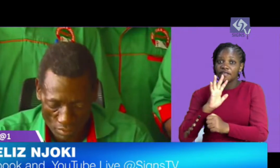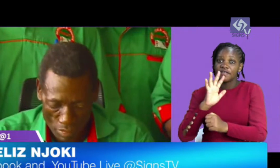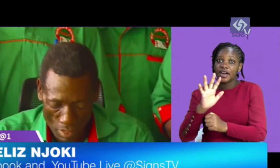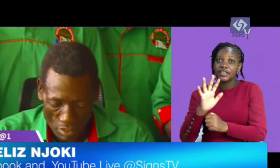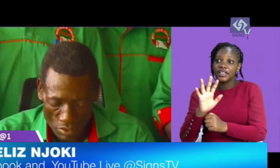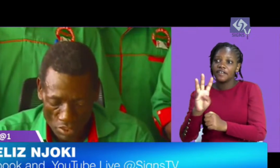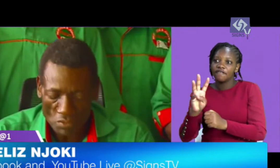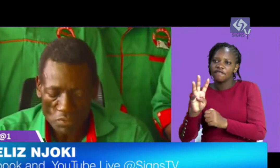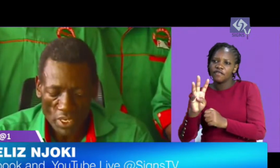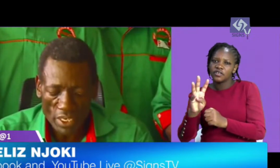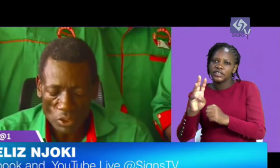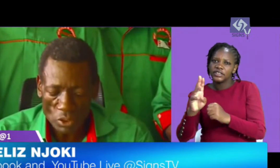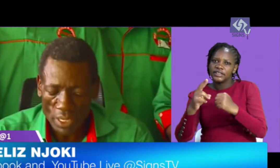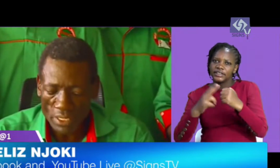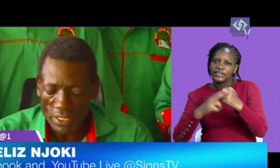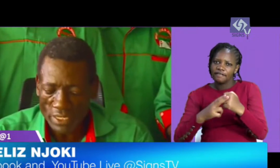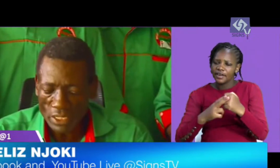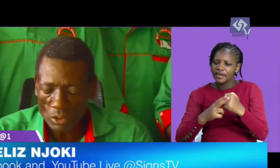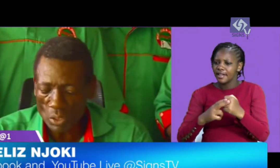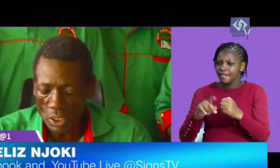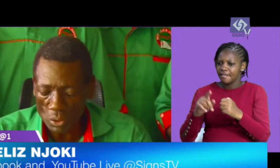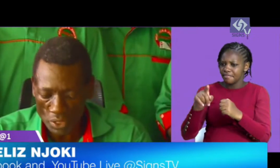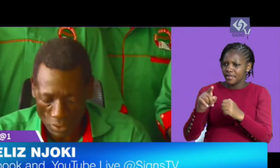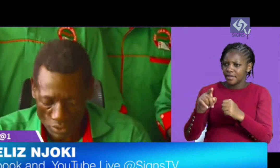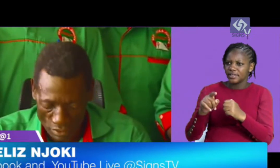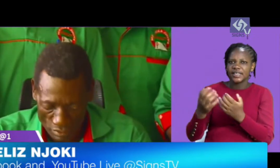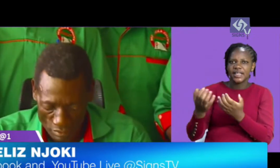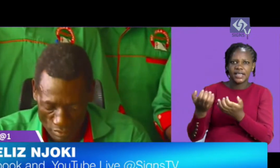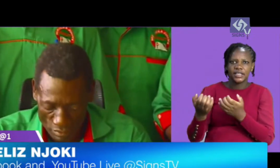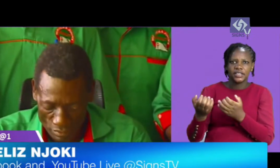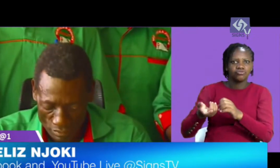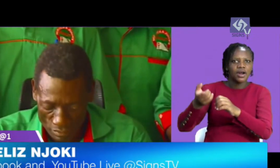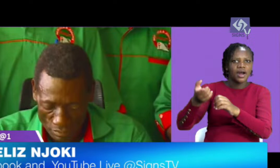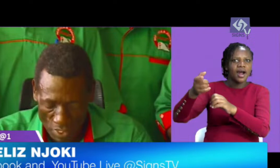15,547. This figure should be adjusted to 22,000.